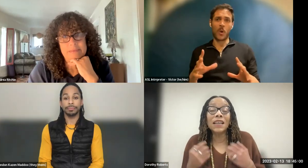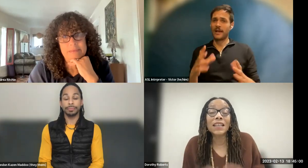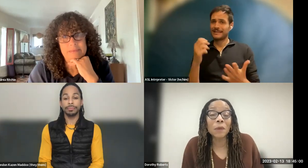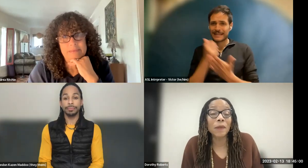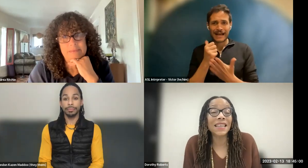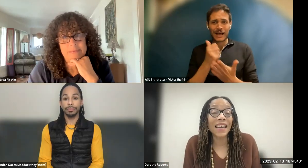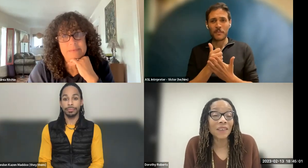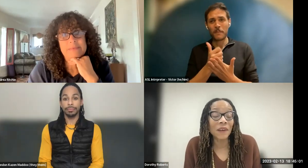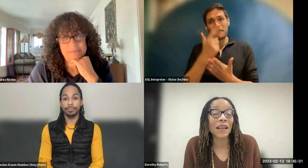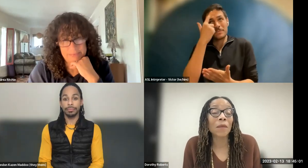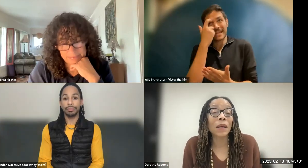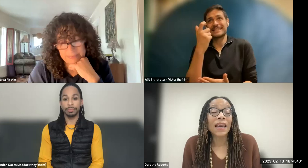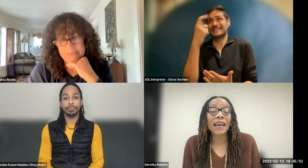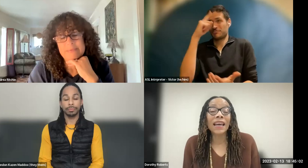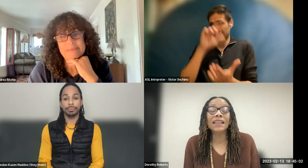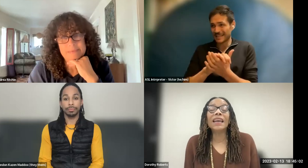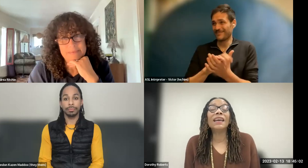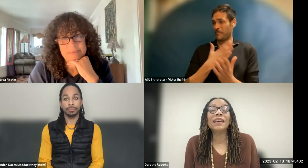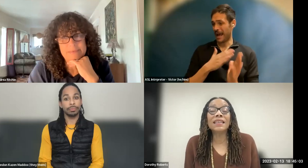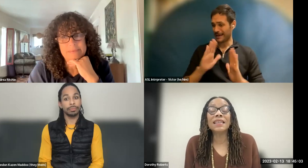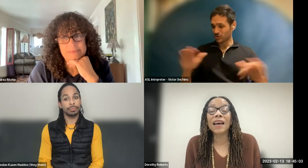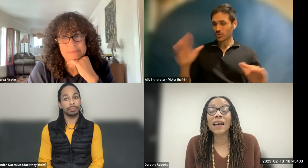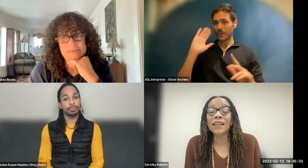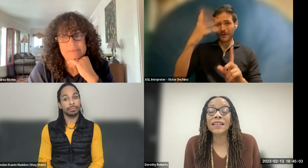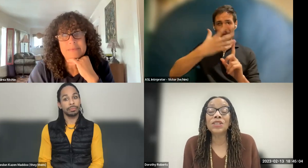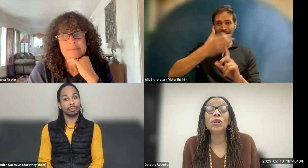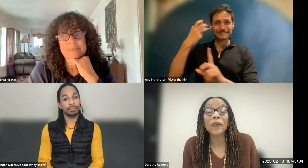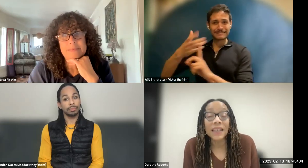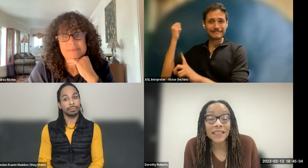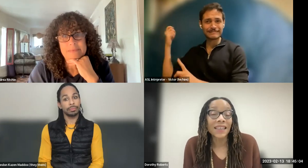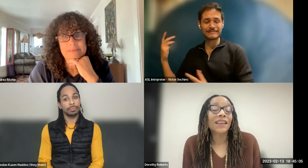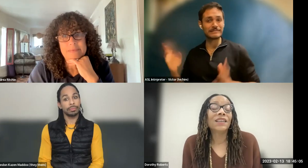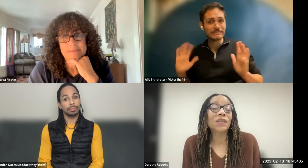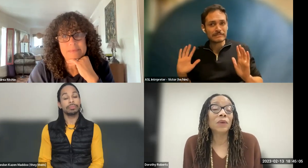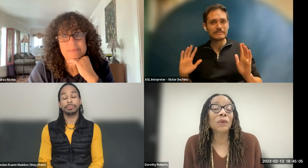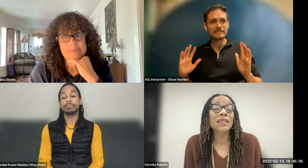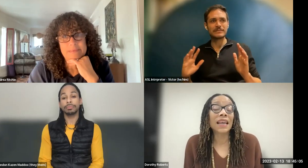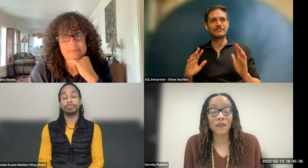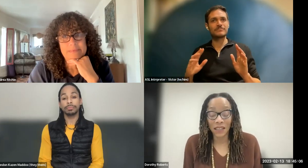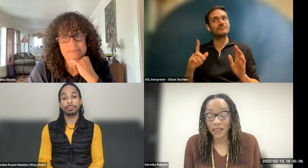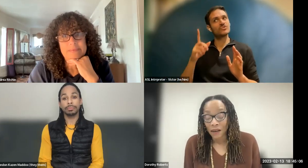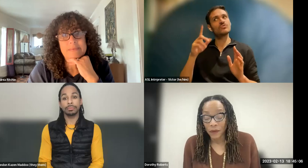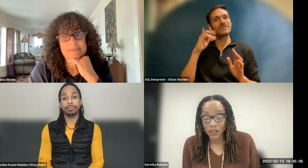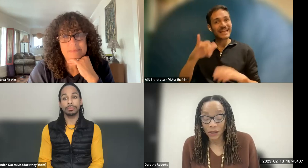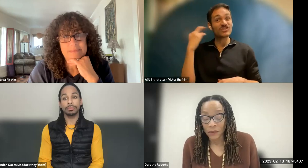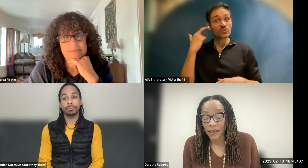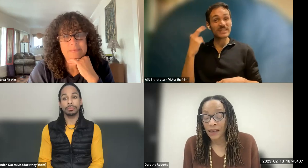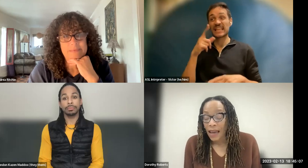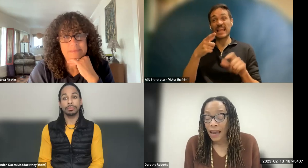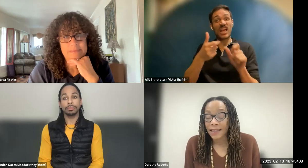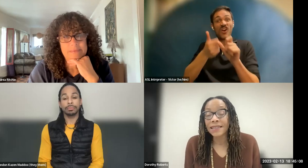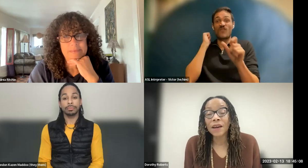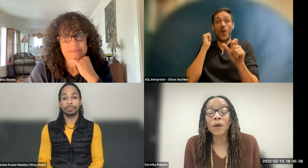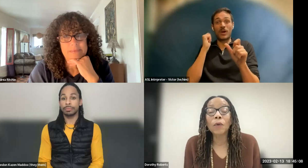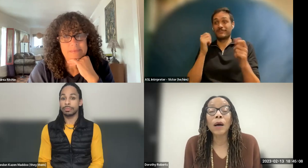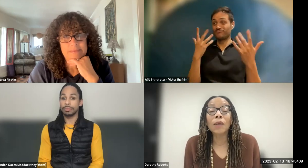their kids will be taken from them. It is a deterrent to safety for children.